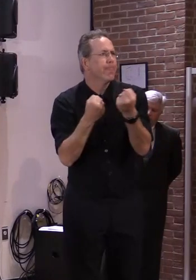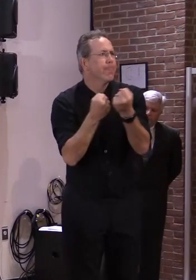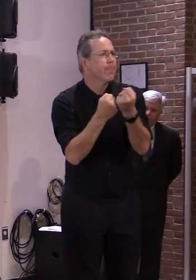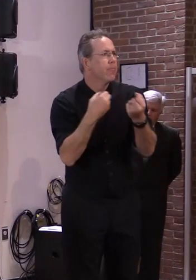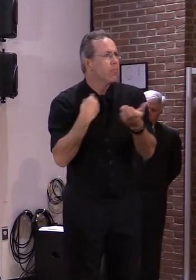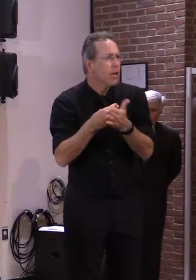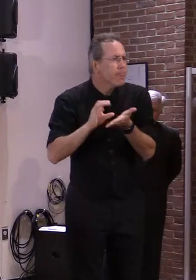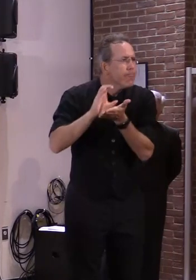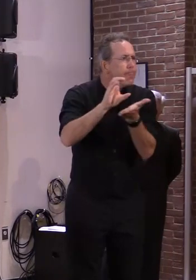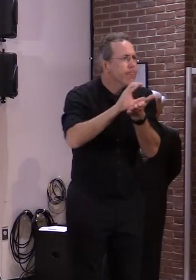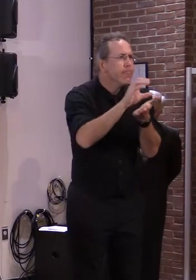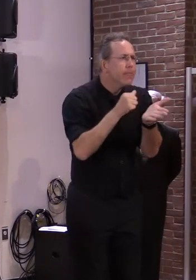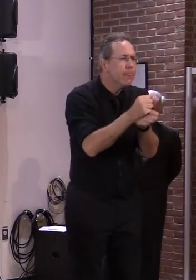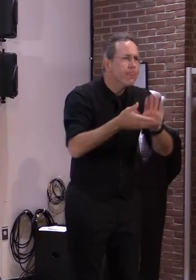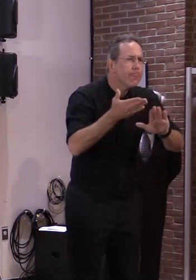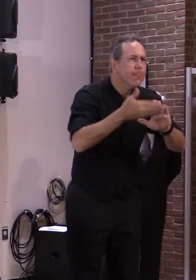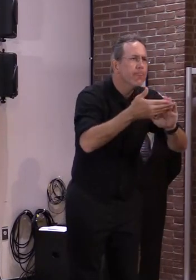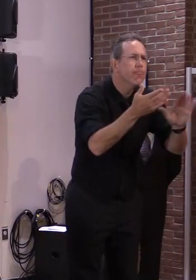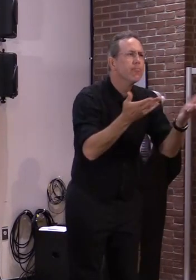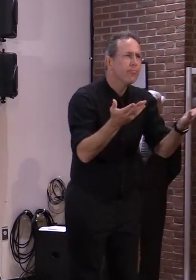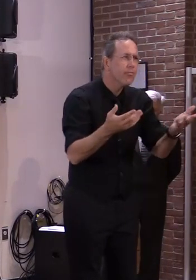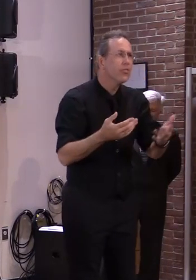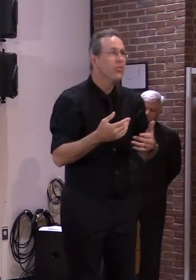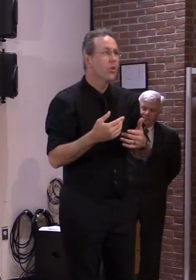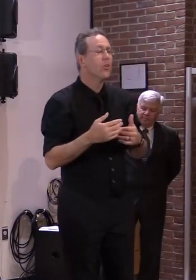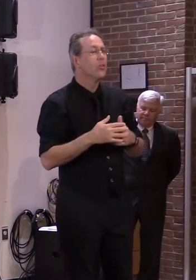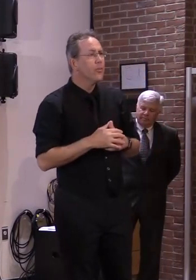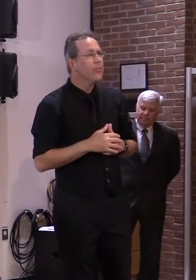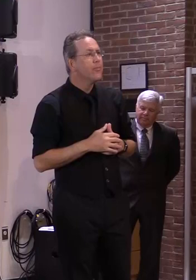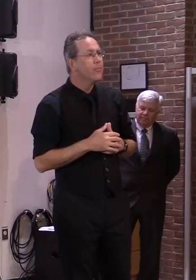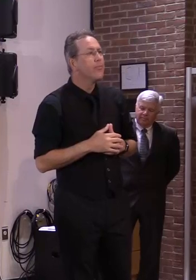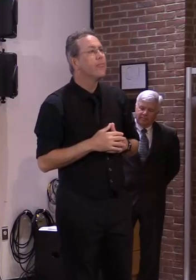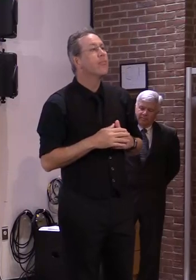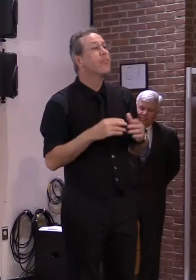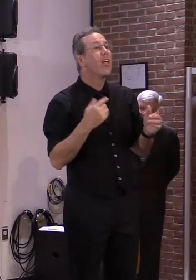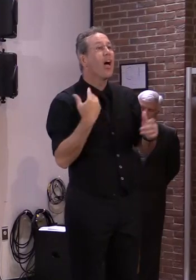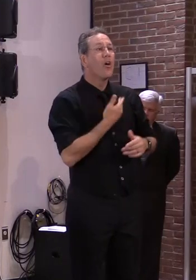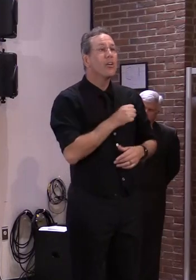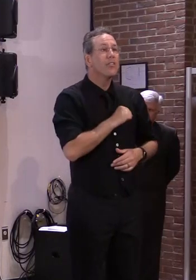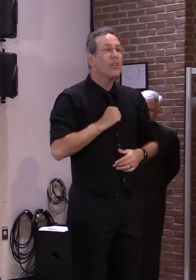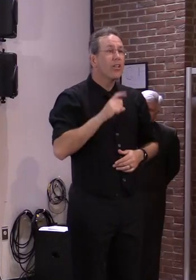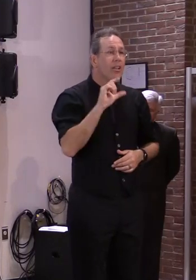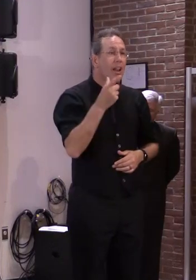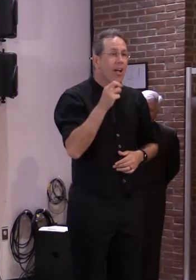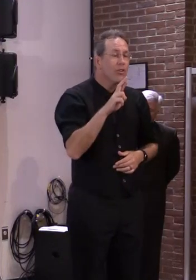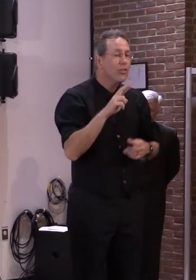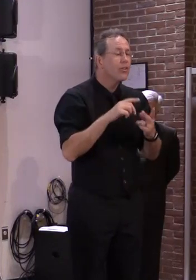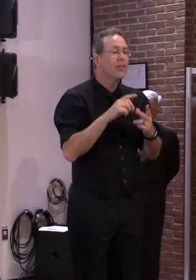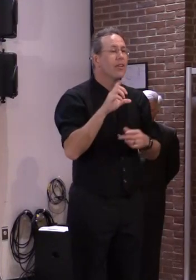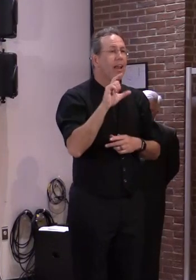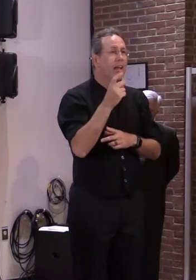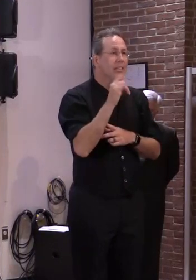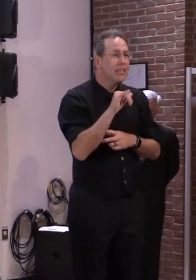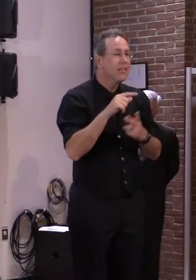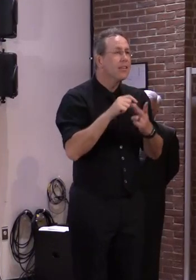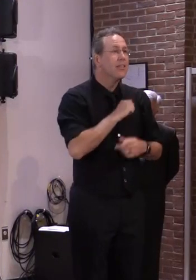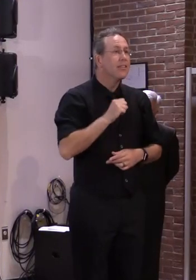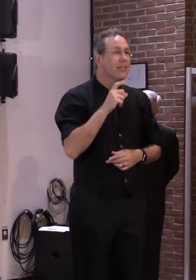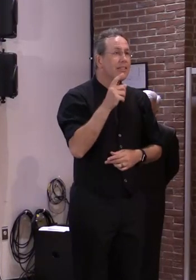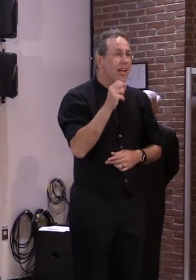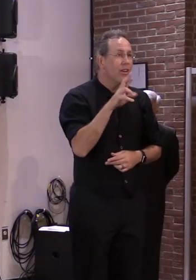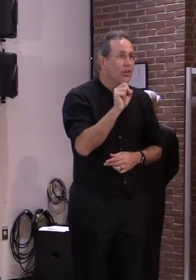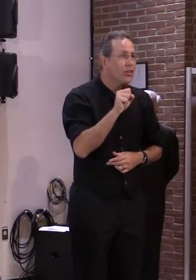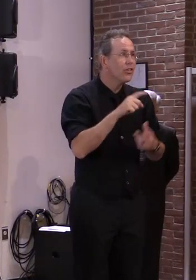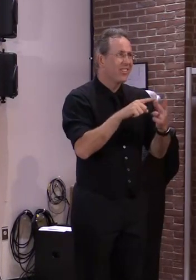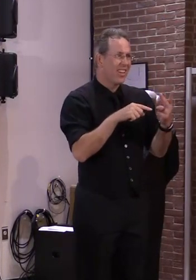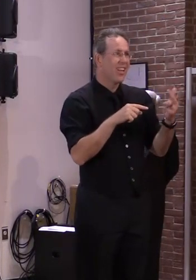Senator Sanders, Congressman Welch, advocating for more dollars from the federal government